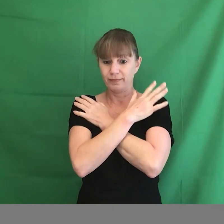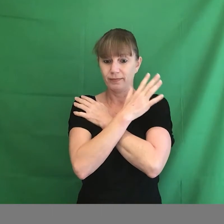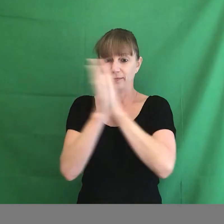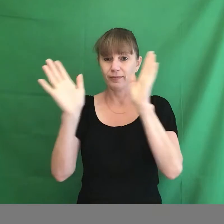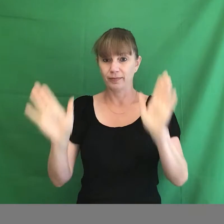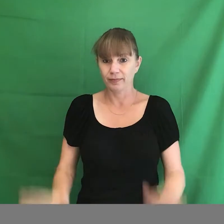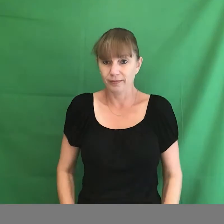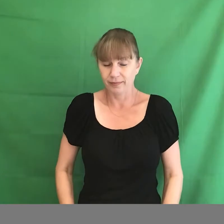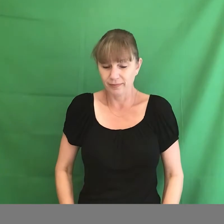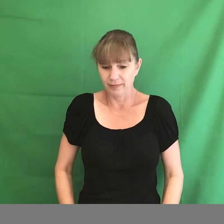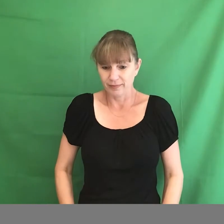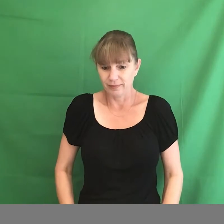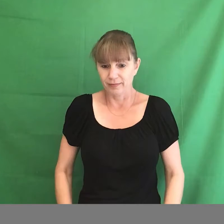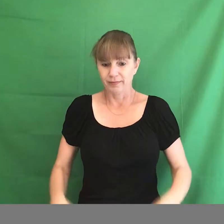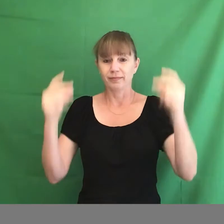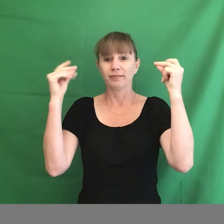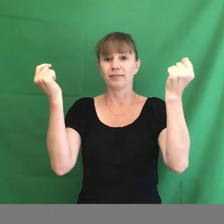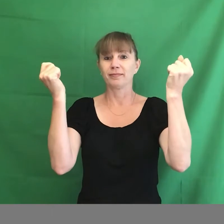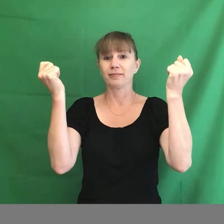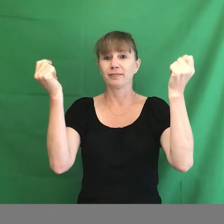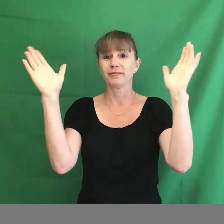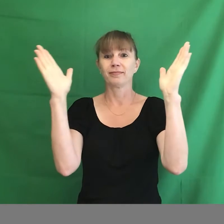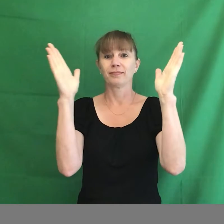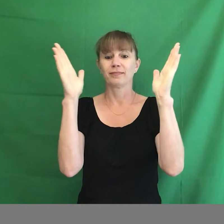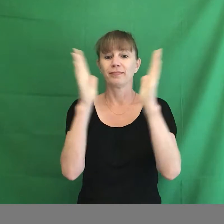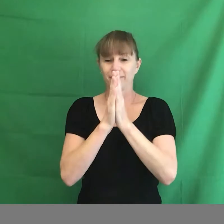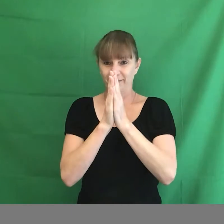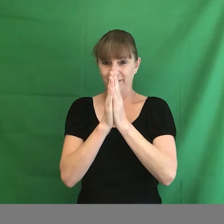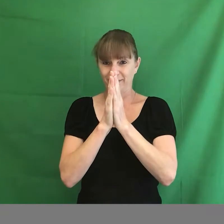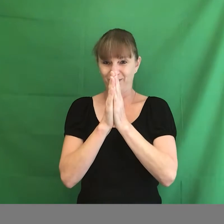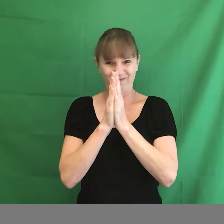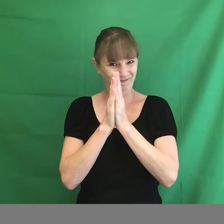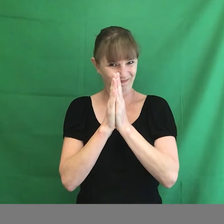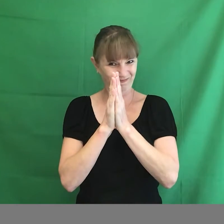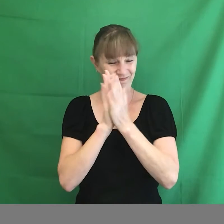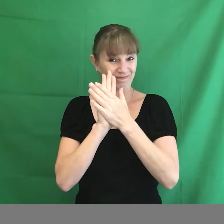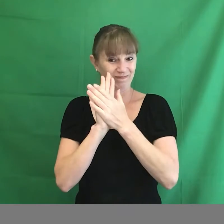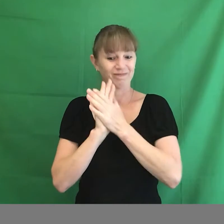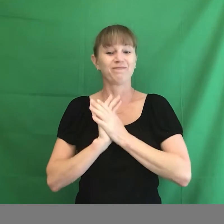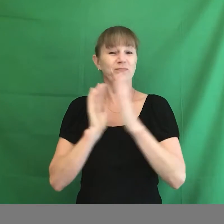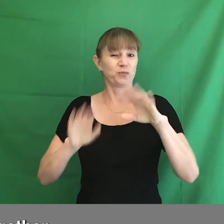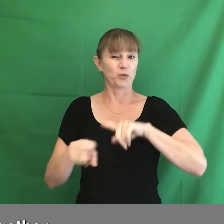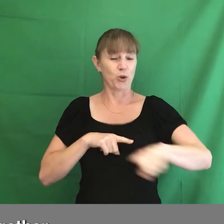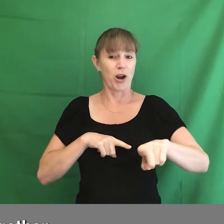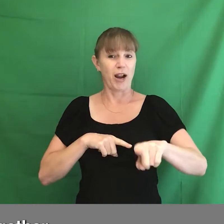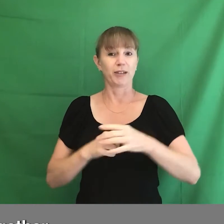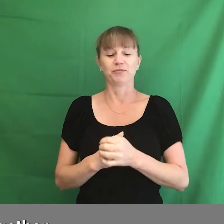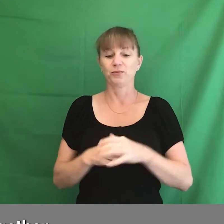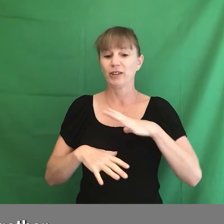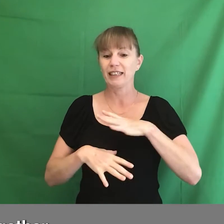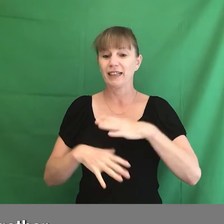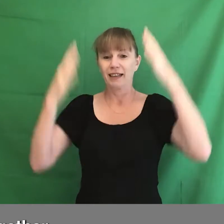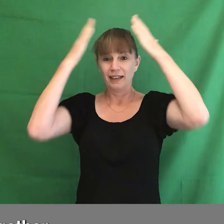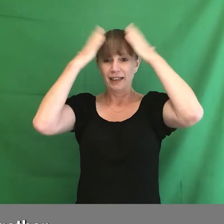cross shoulders, tap your legs, click your fingers, and clap your hands. Let's try that all